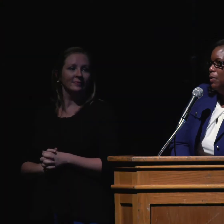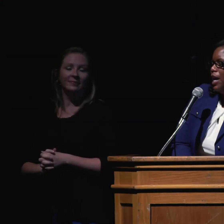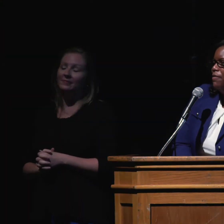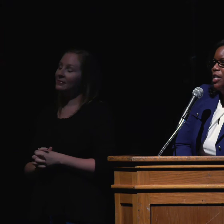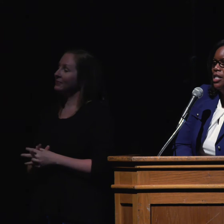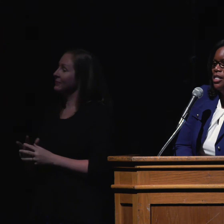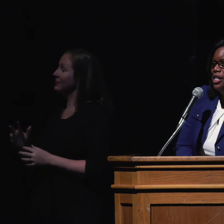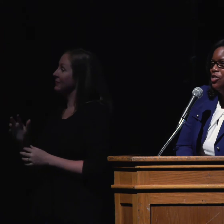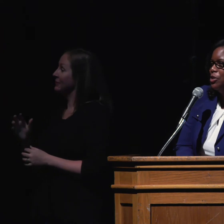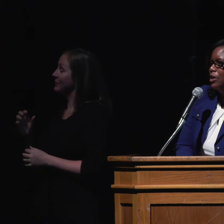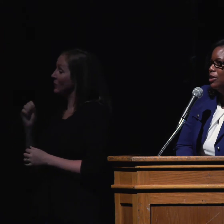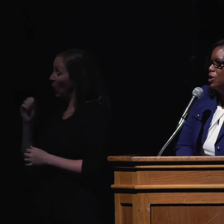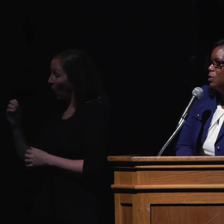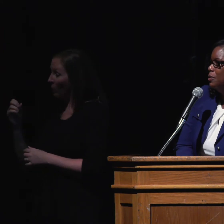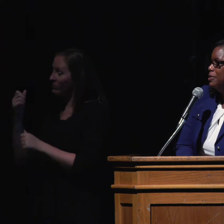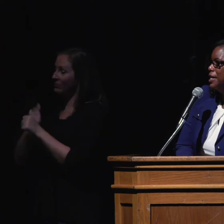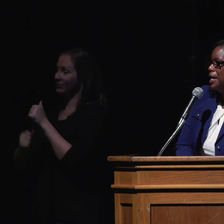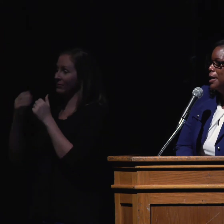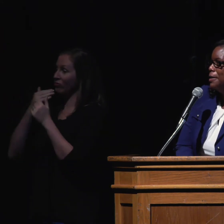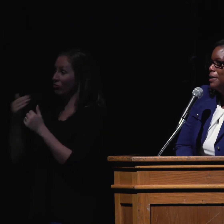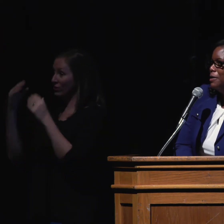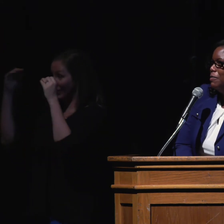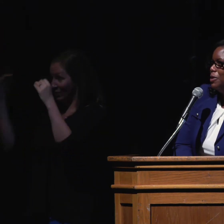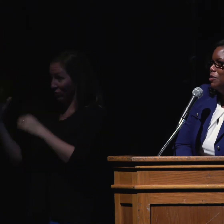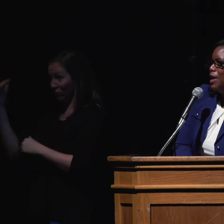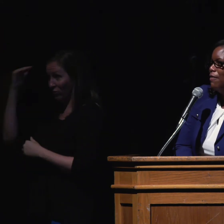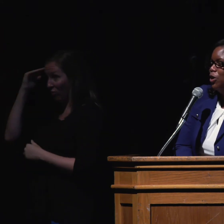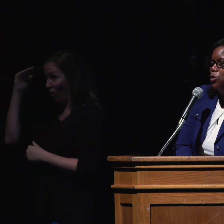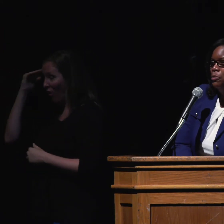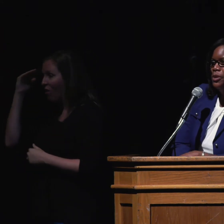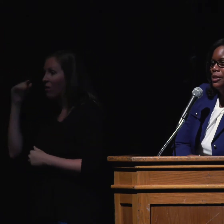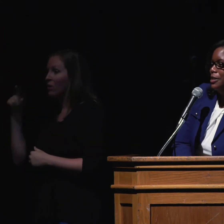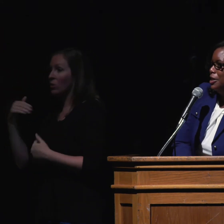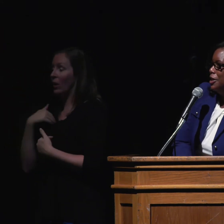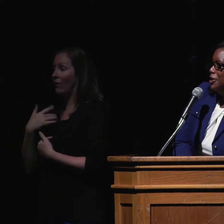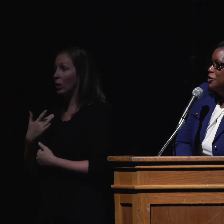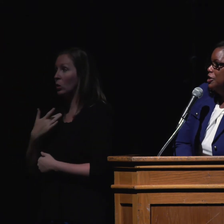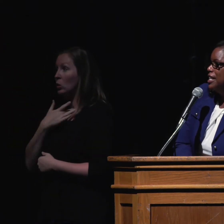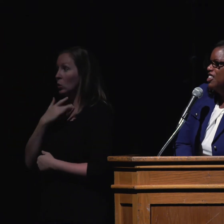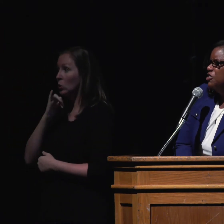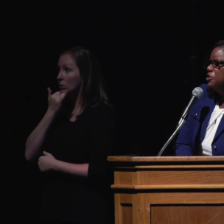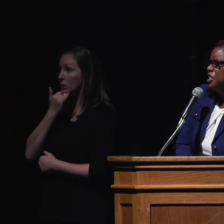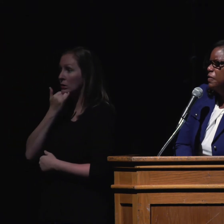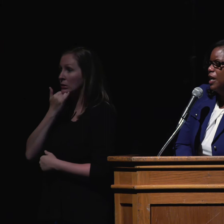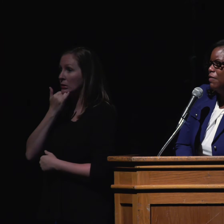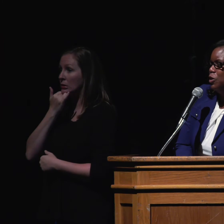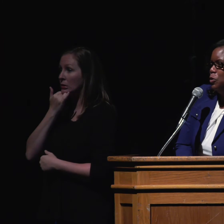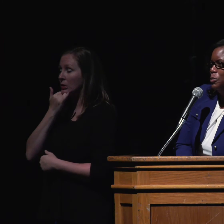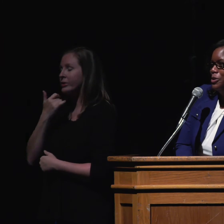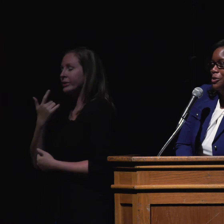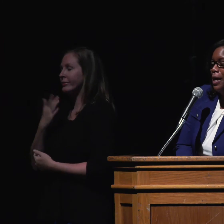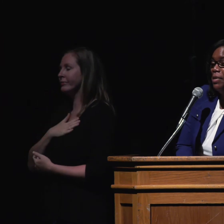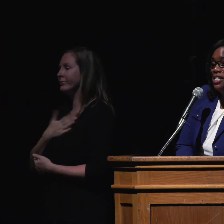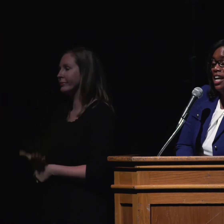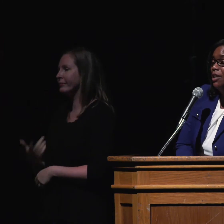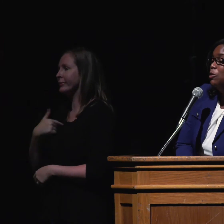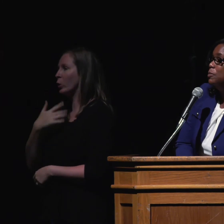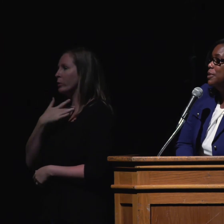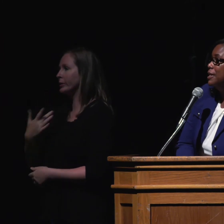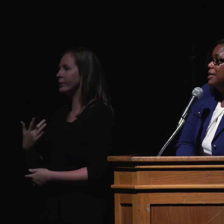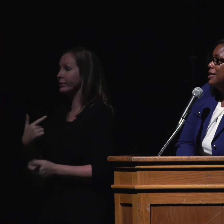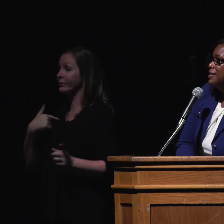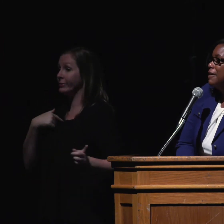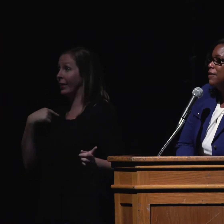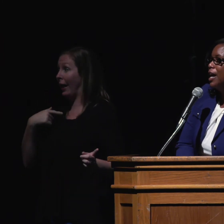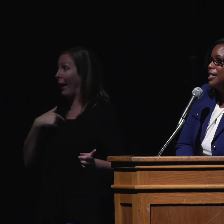So every good teacher knows that when you have an oops, you just tell on yourself and have an oops. So I must have had an